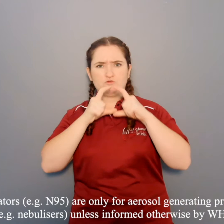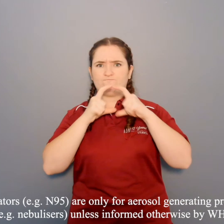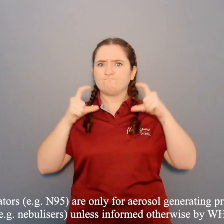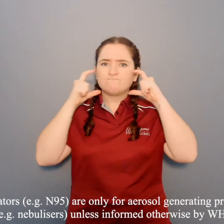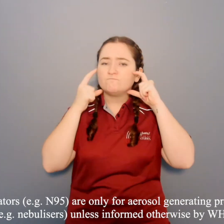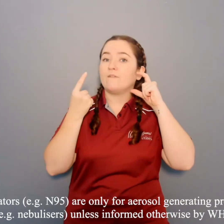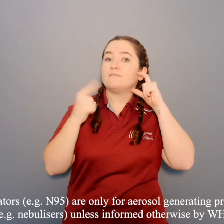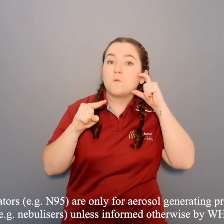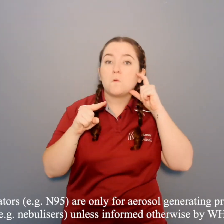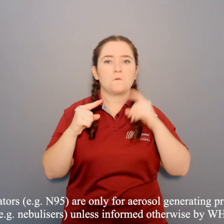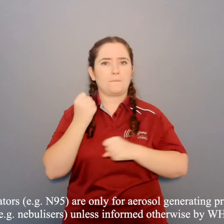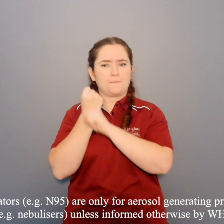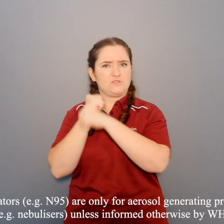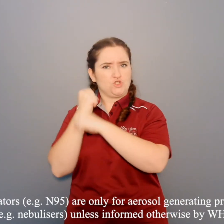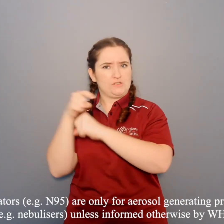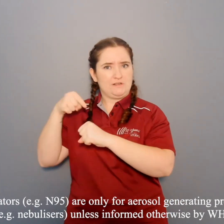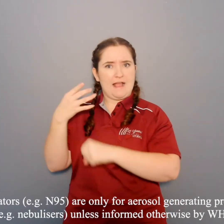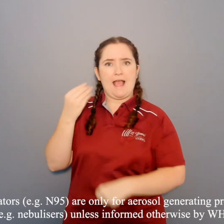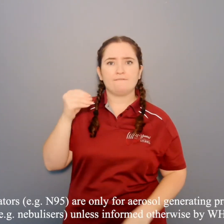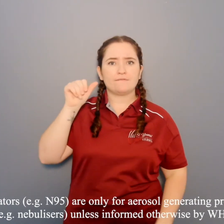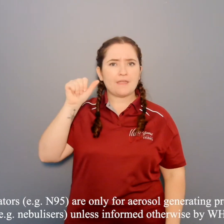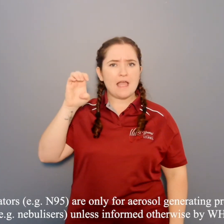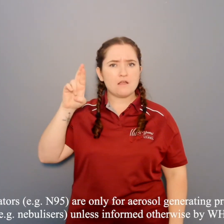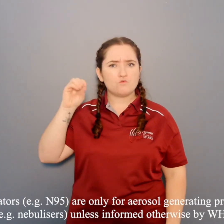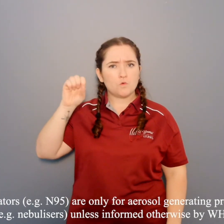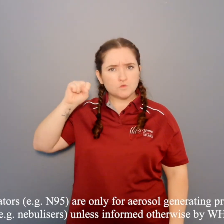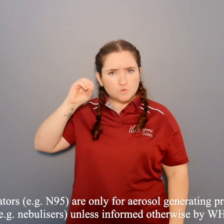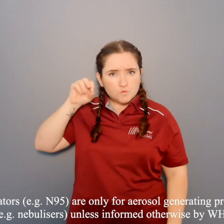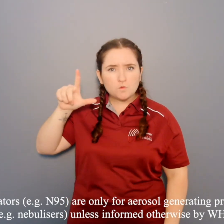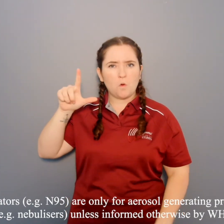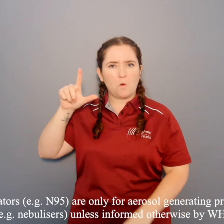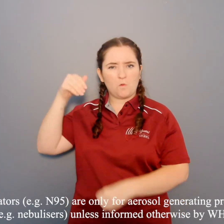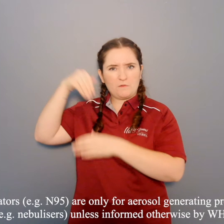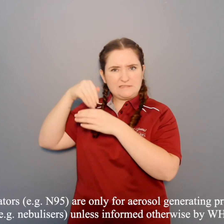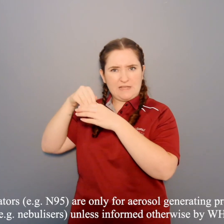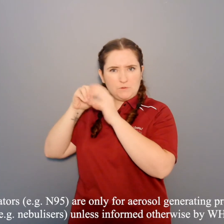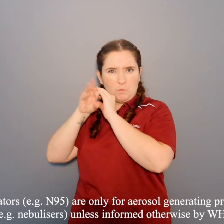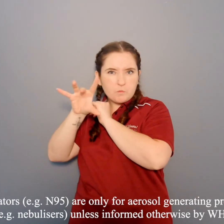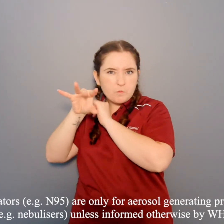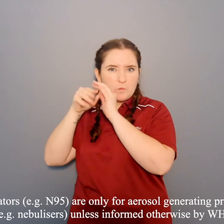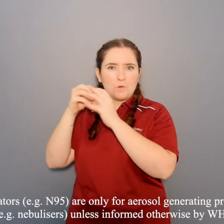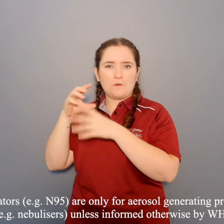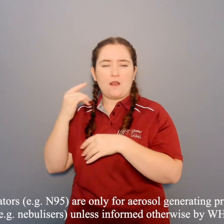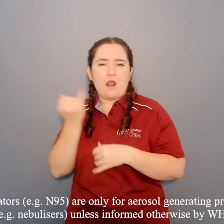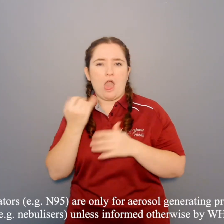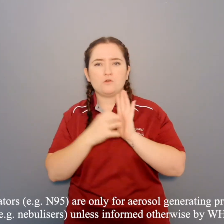Respirators, e.g. N95, are only for aerosol generating procedures like